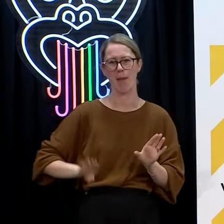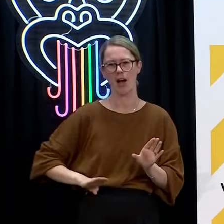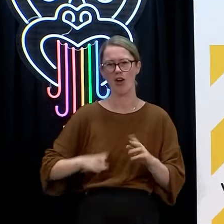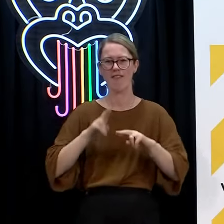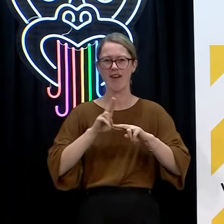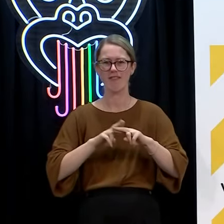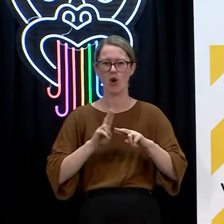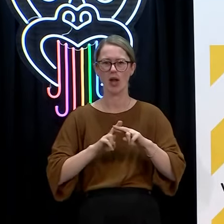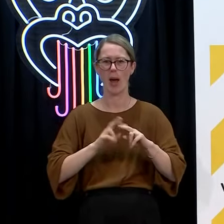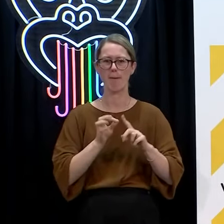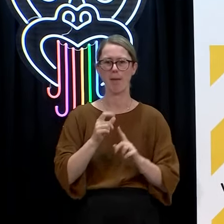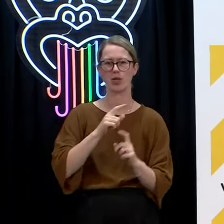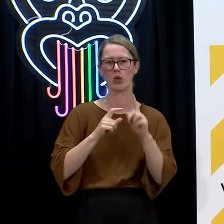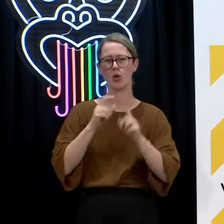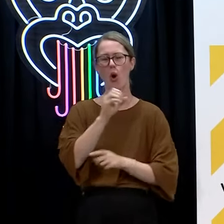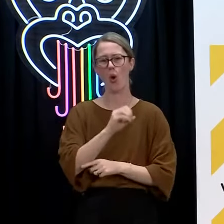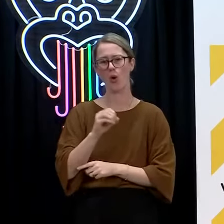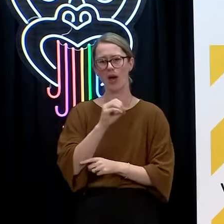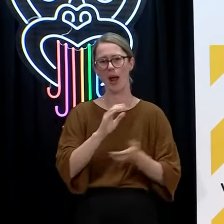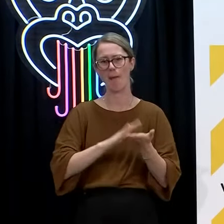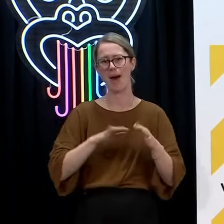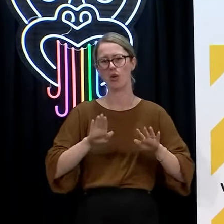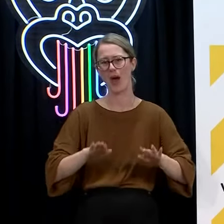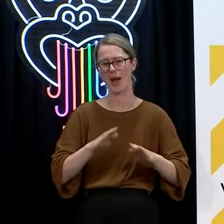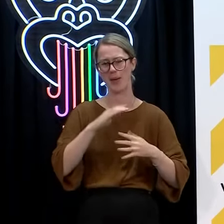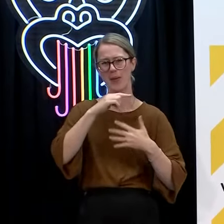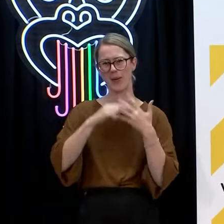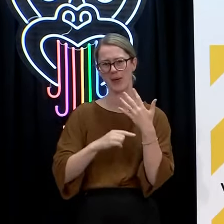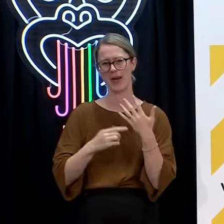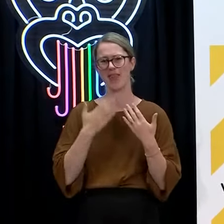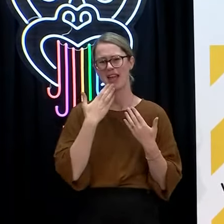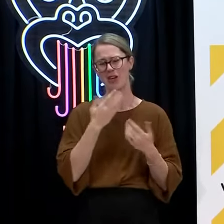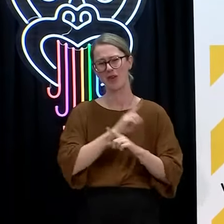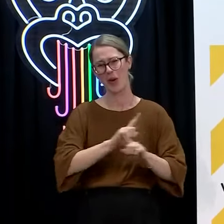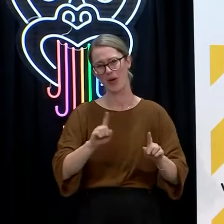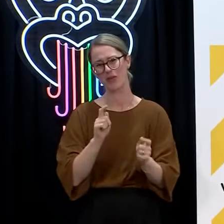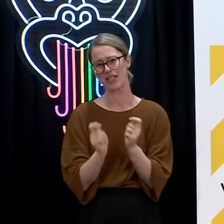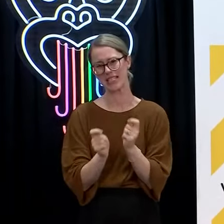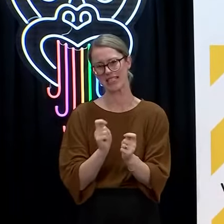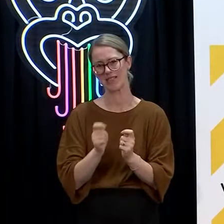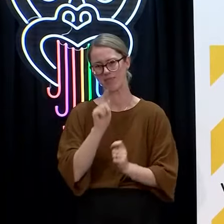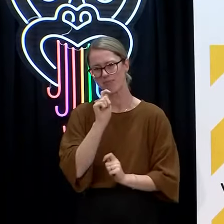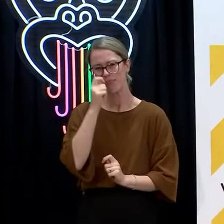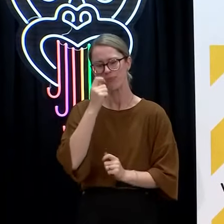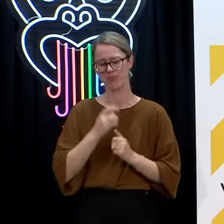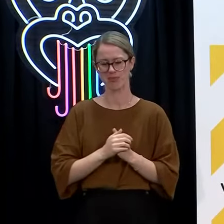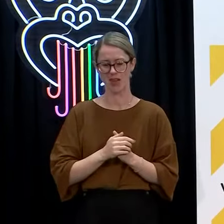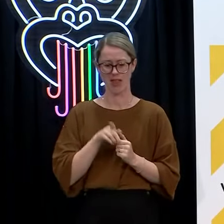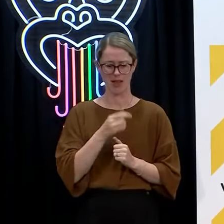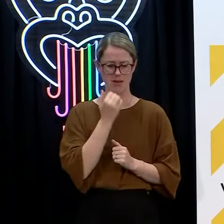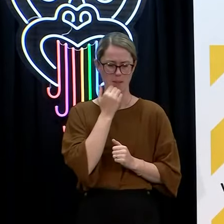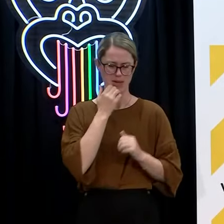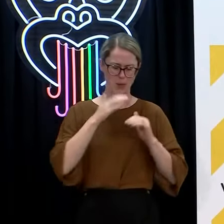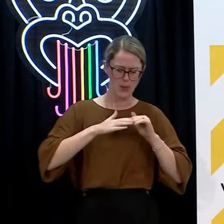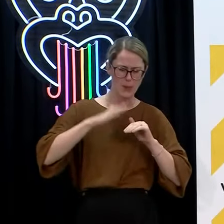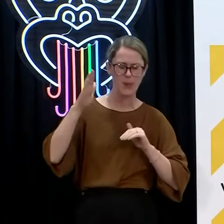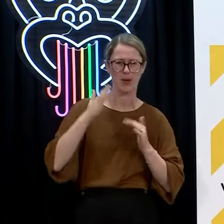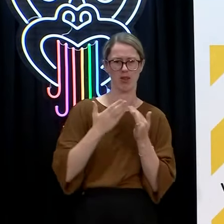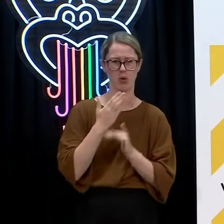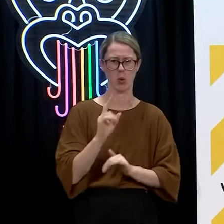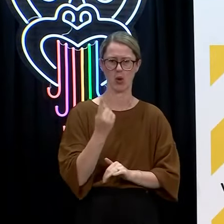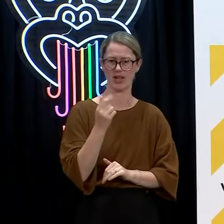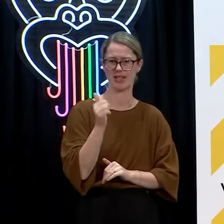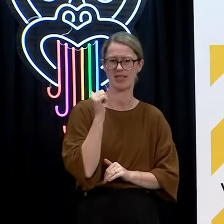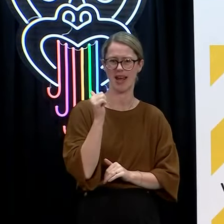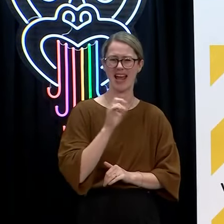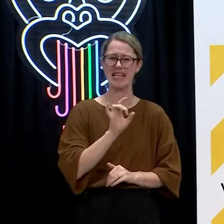Whawona, Papatoetoe, Otara and Manurewa, who have been out and got tested. We saw an increase in testing across Tamaki Makaurau